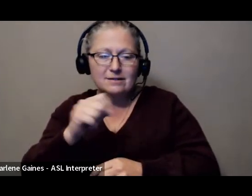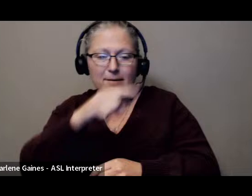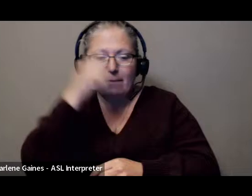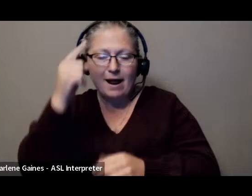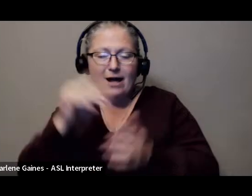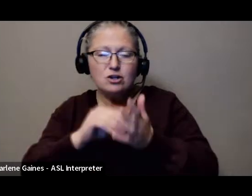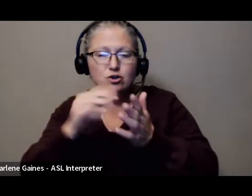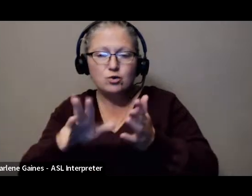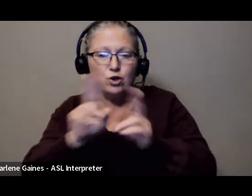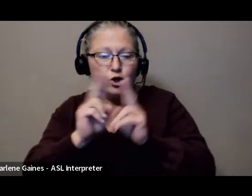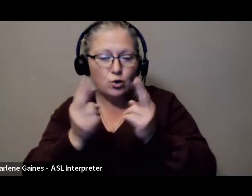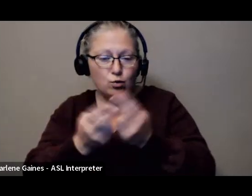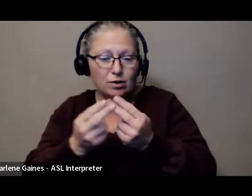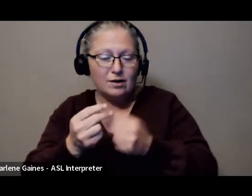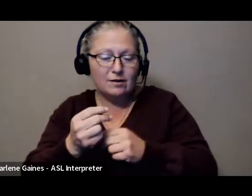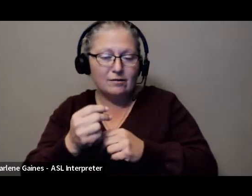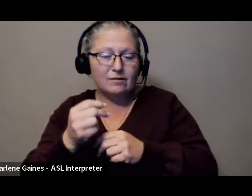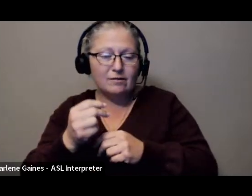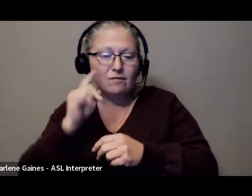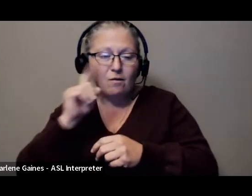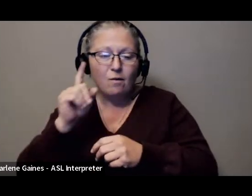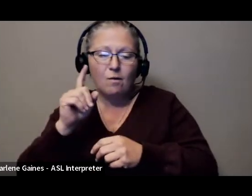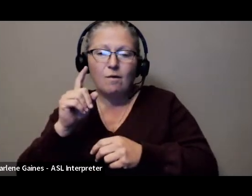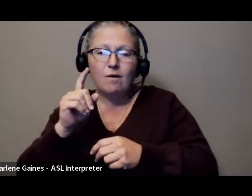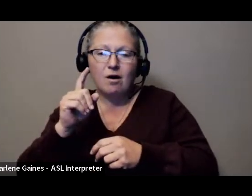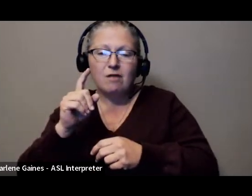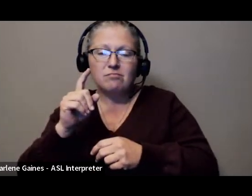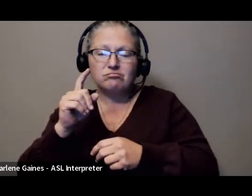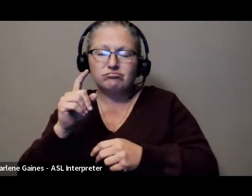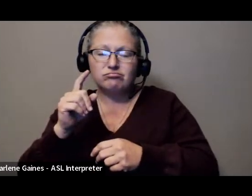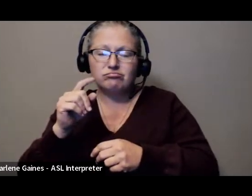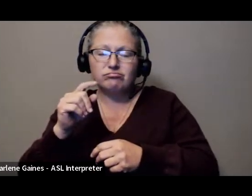Student Union, for being so hospitable that night.